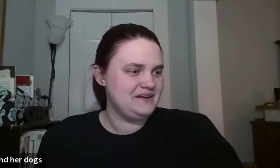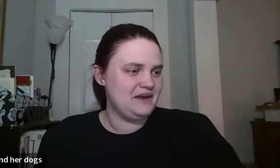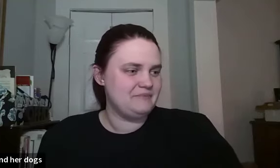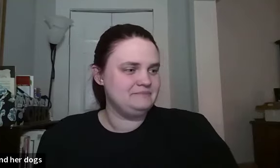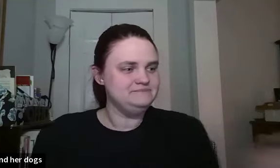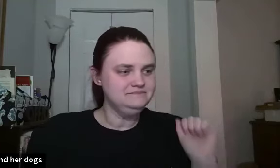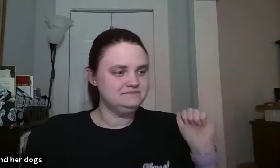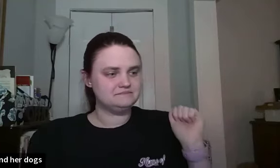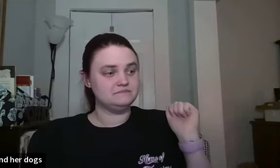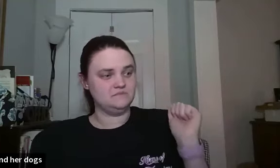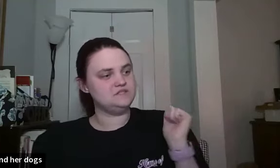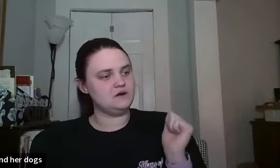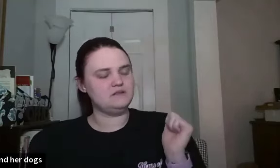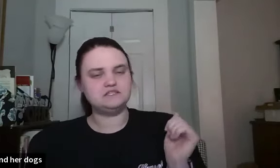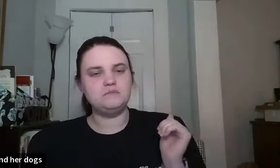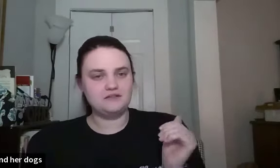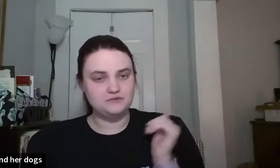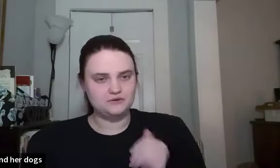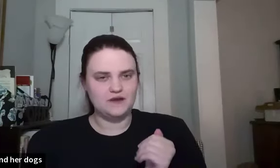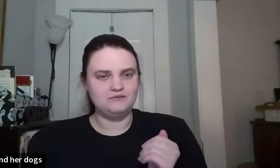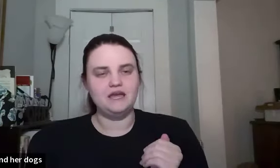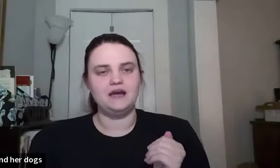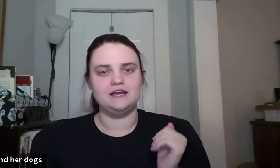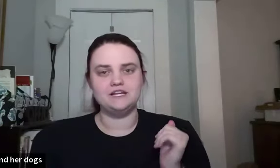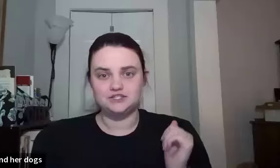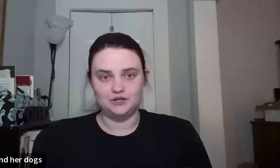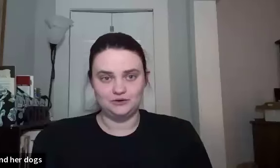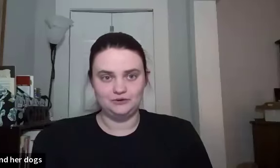Okay. So let's go back through those five. We had turtle,